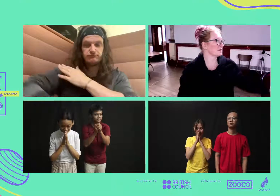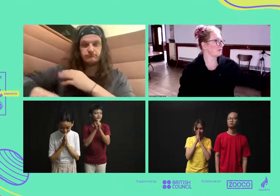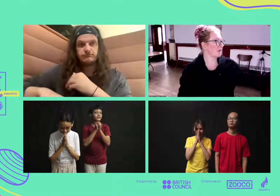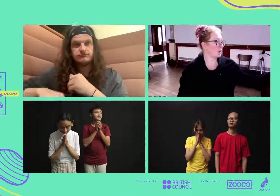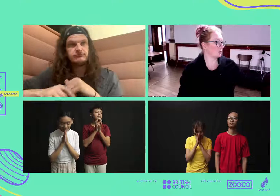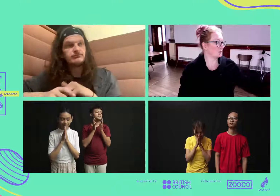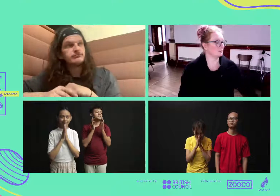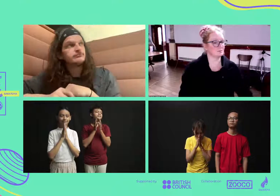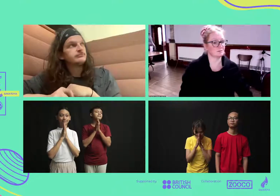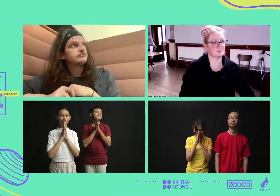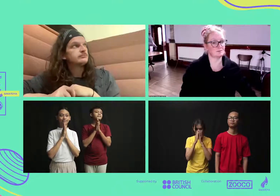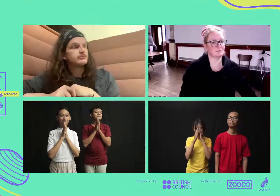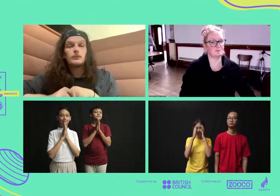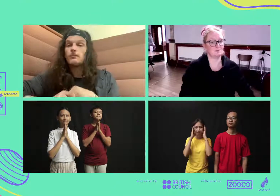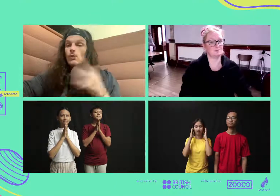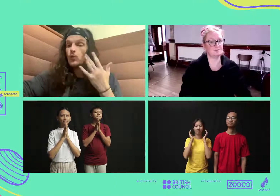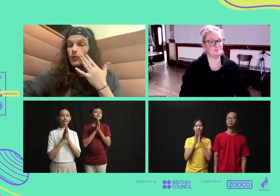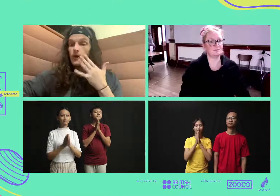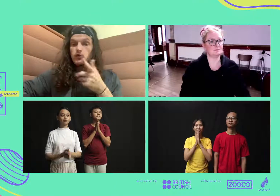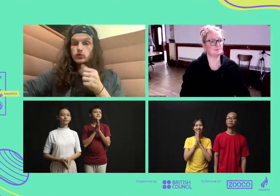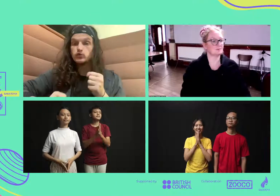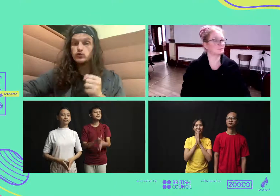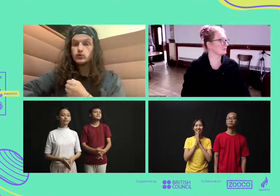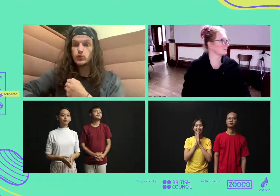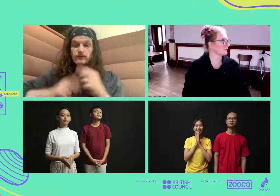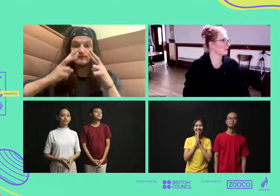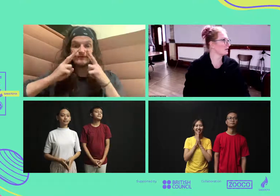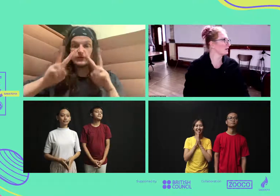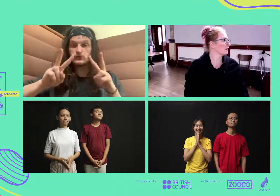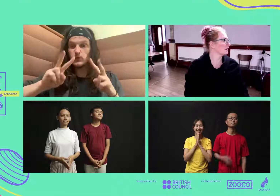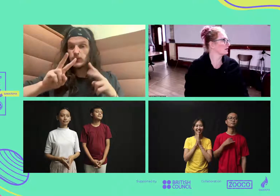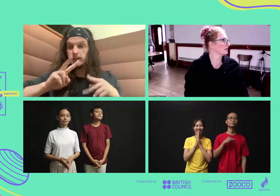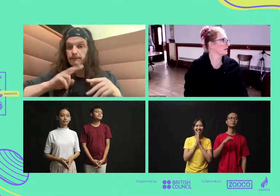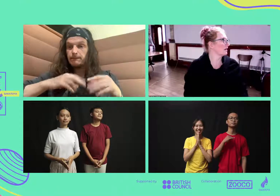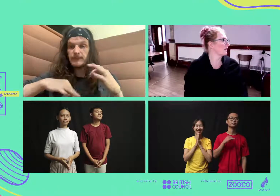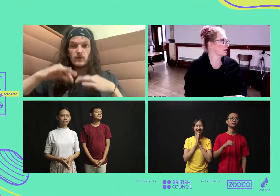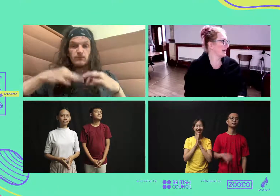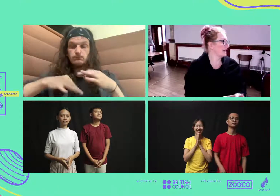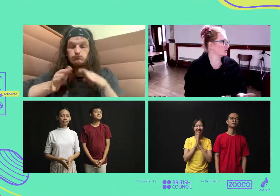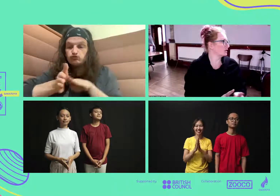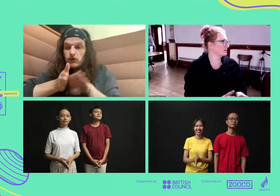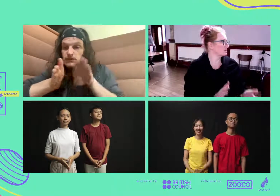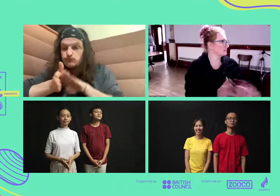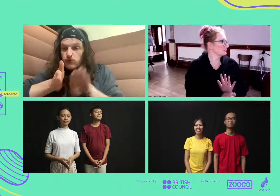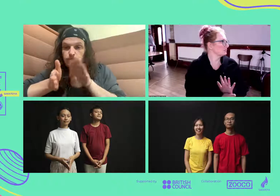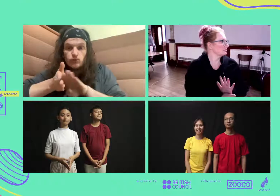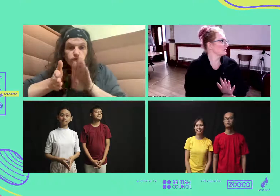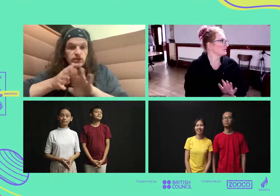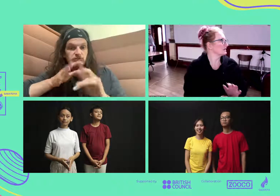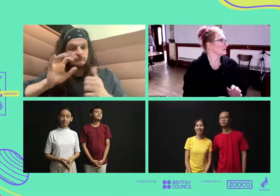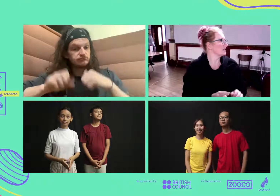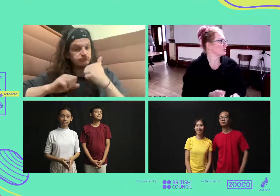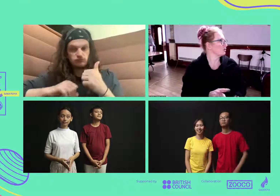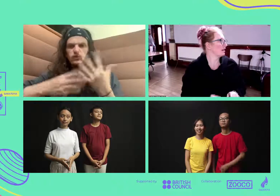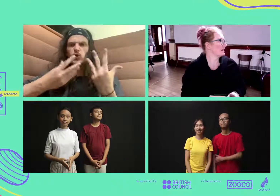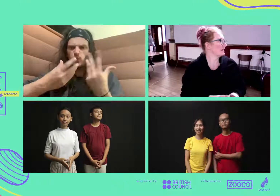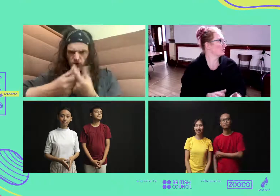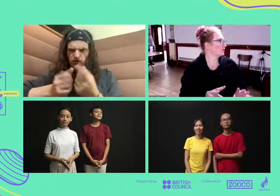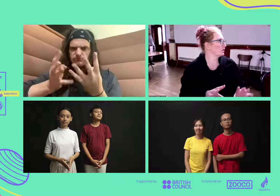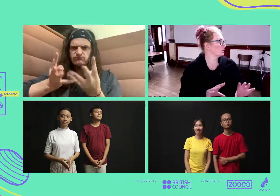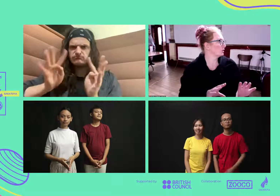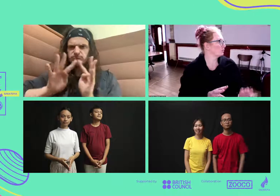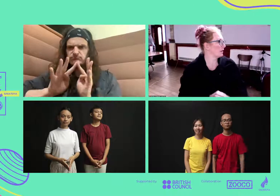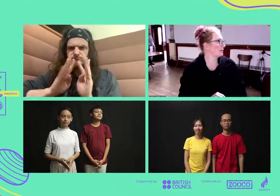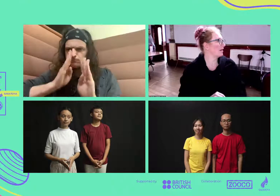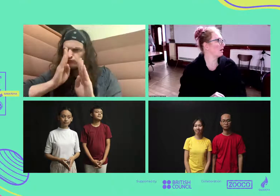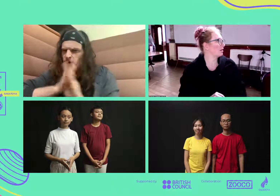difficult as well. So you should be very proud of yourselves. You did very well. So when you do visual performances and when you're